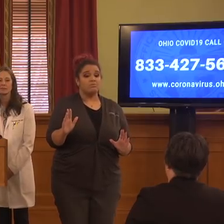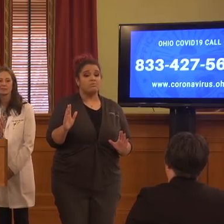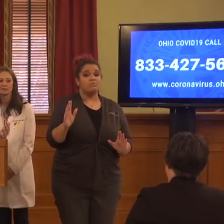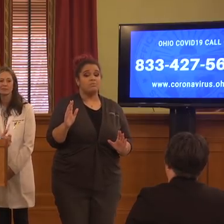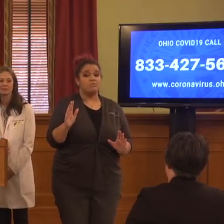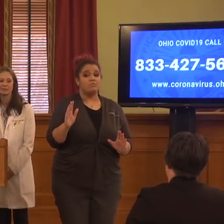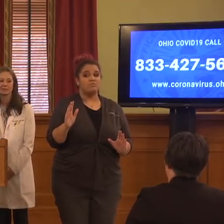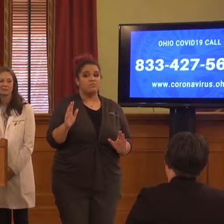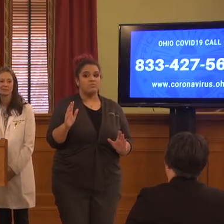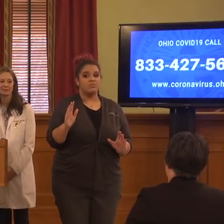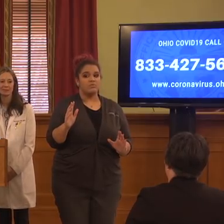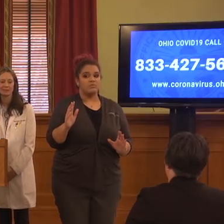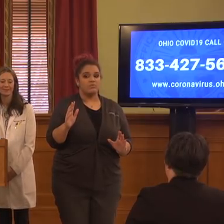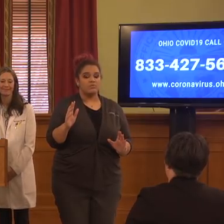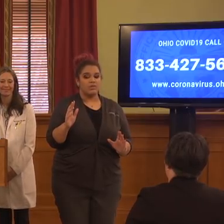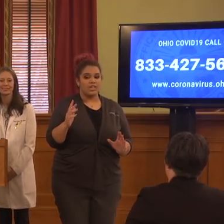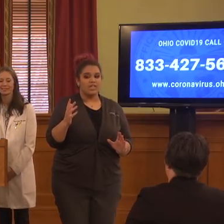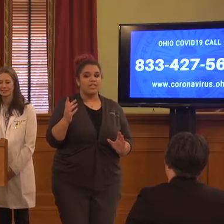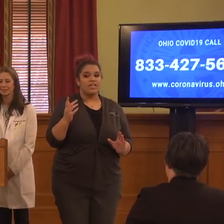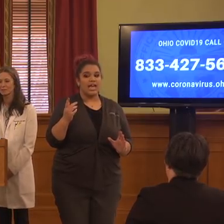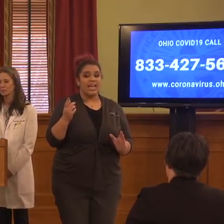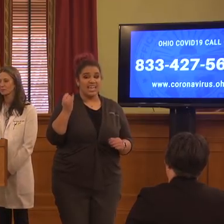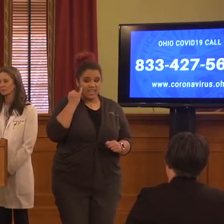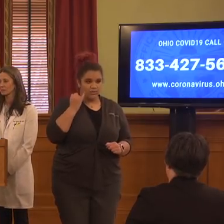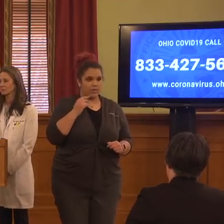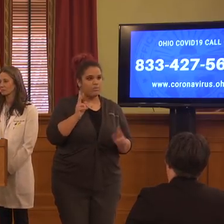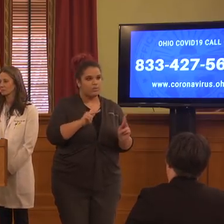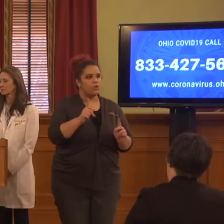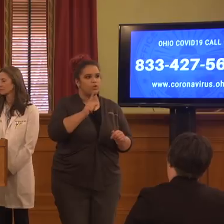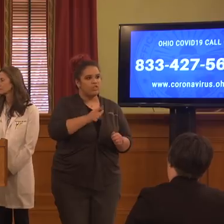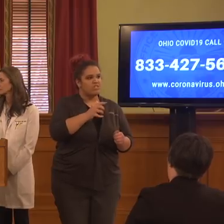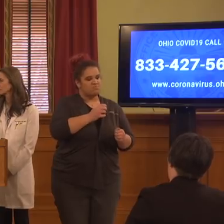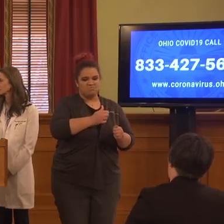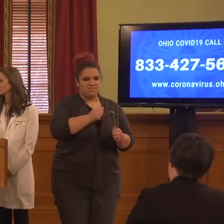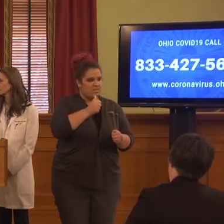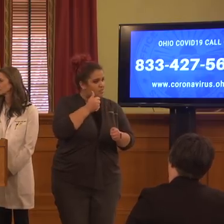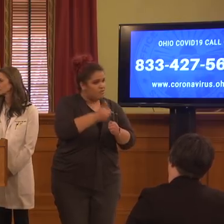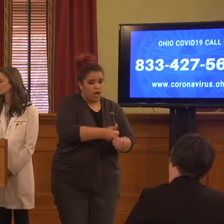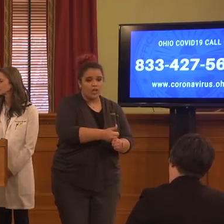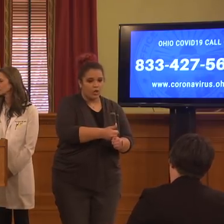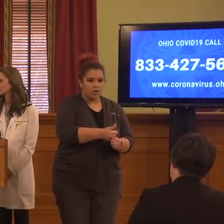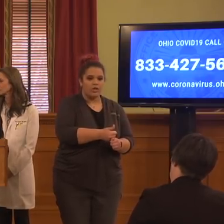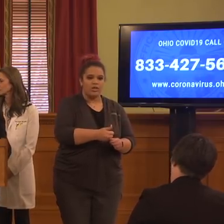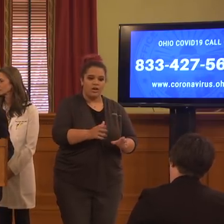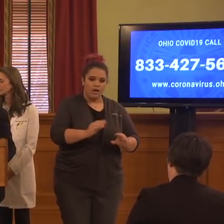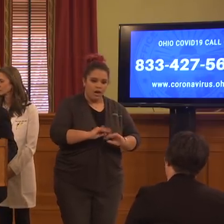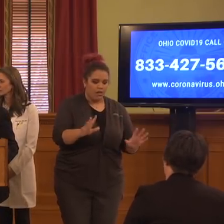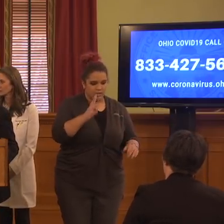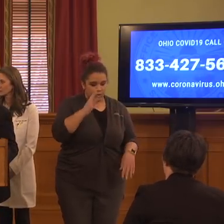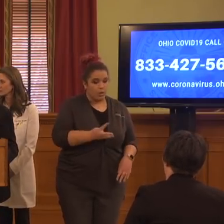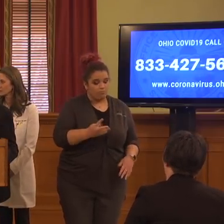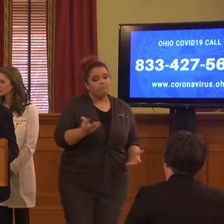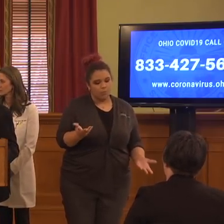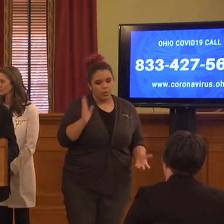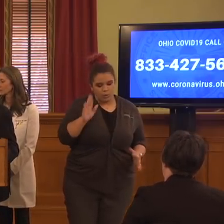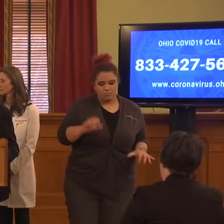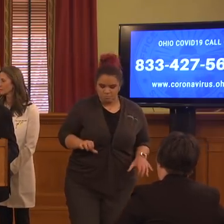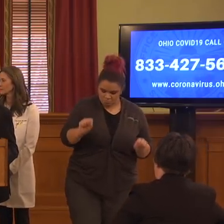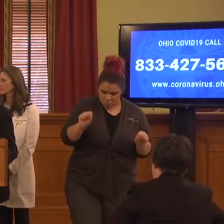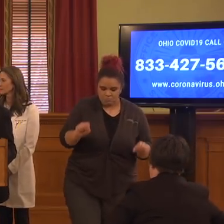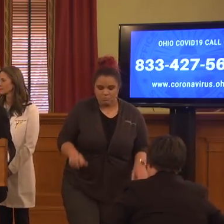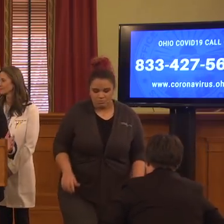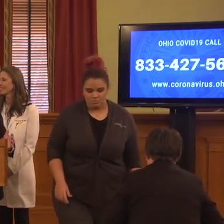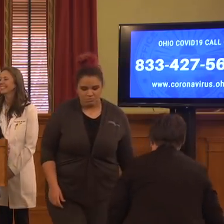seeing rampant violations, we certainly will have to take the action that we need to take. That's correct. You want to add anything to